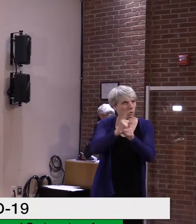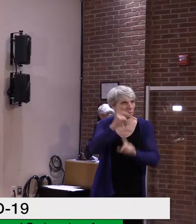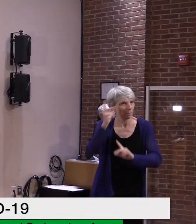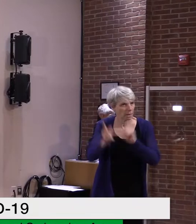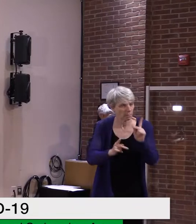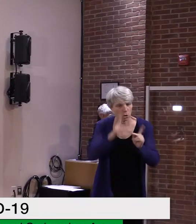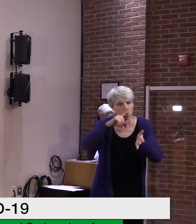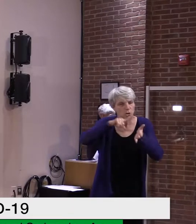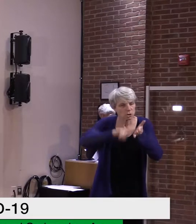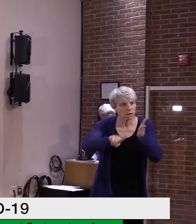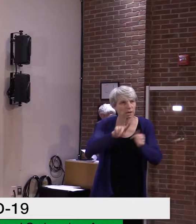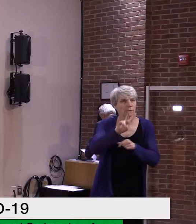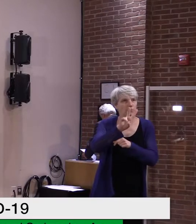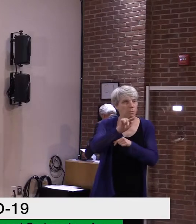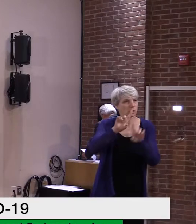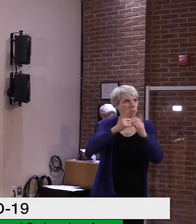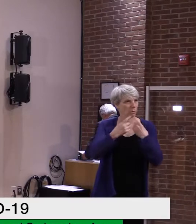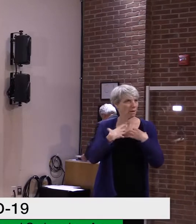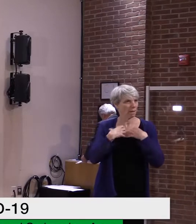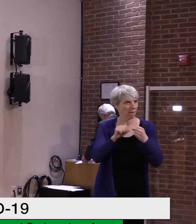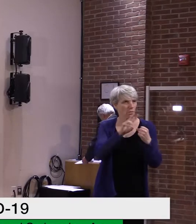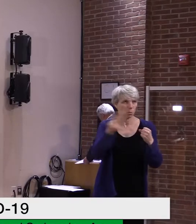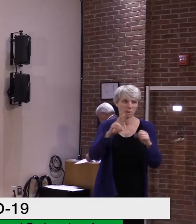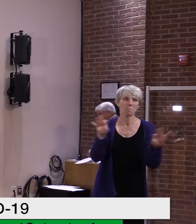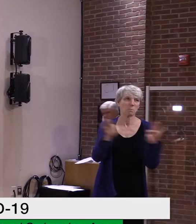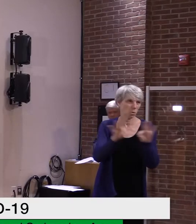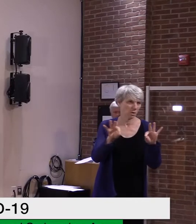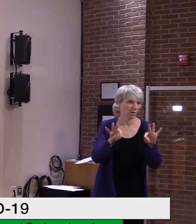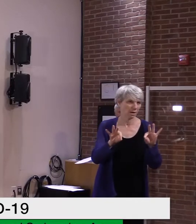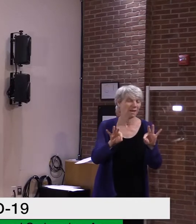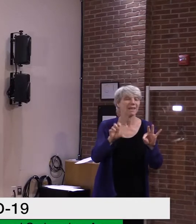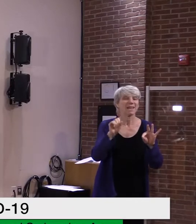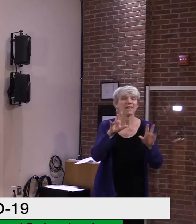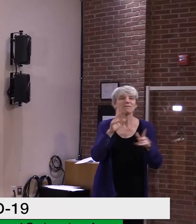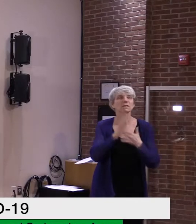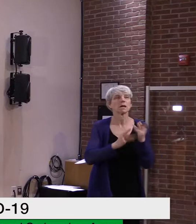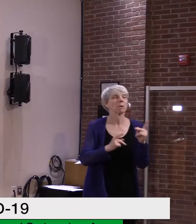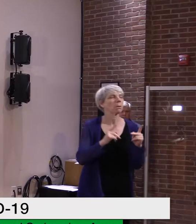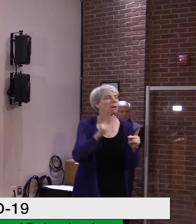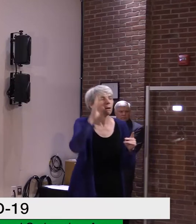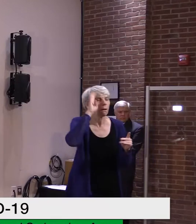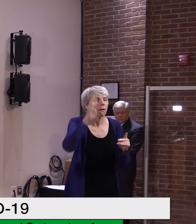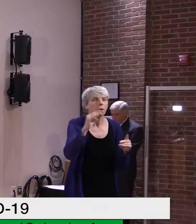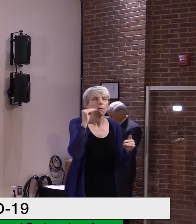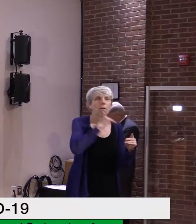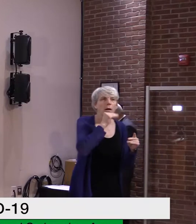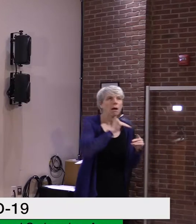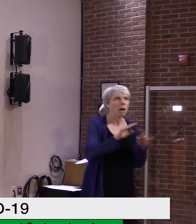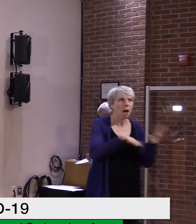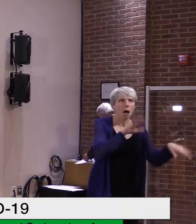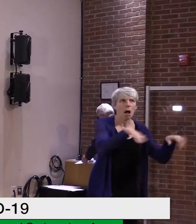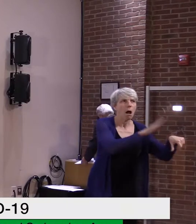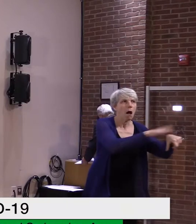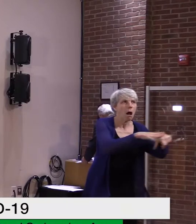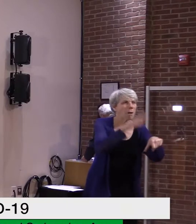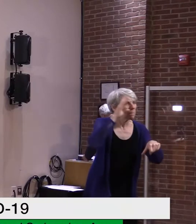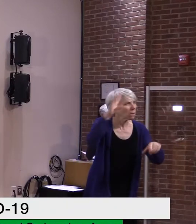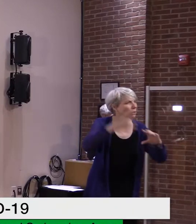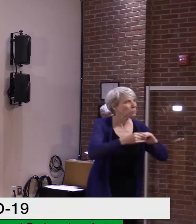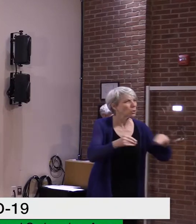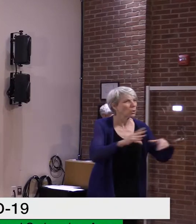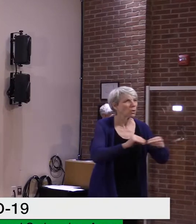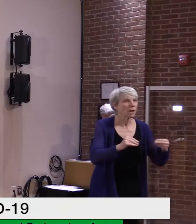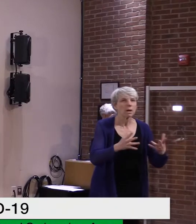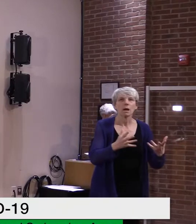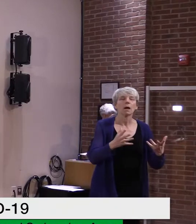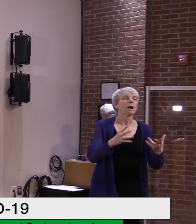simply can't afford to let those who spread it set us back in our efforts to keep us all safe and healthy. Start,